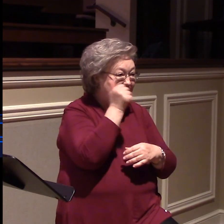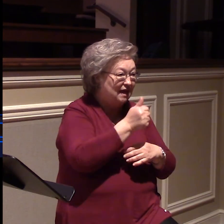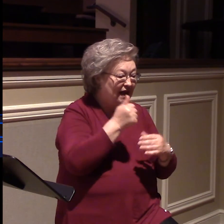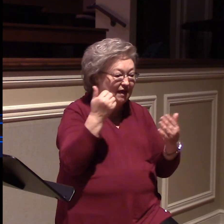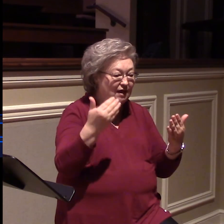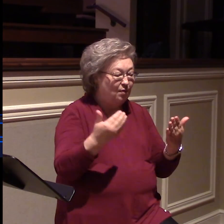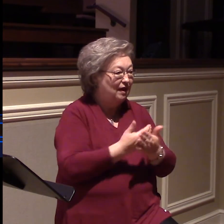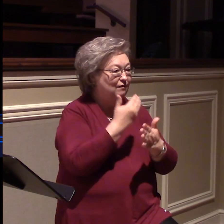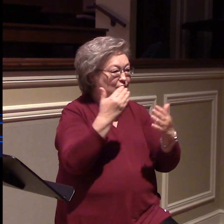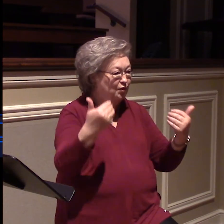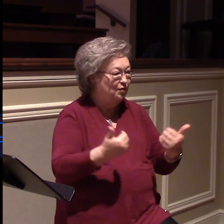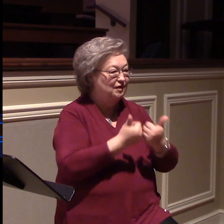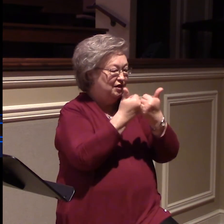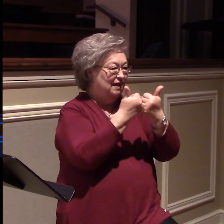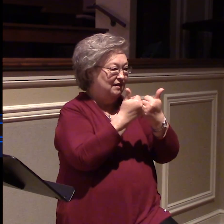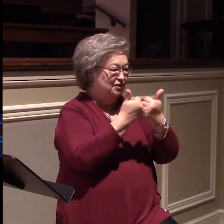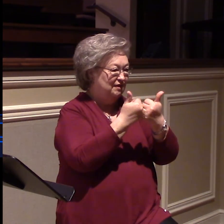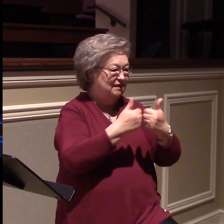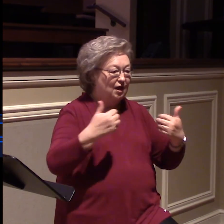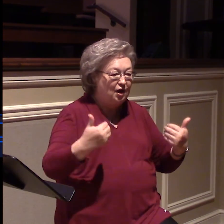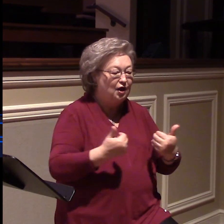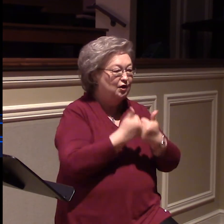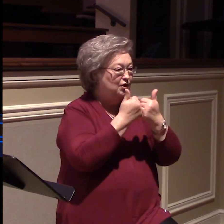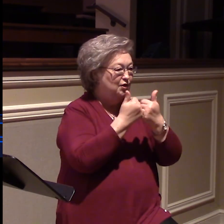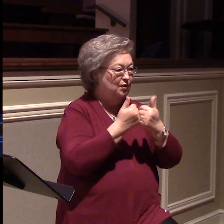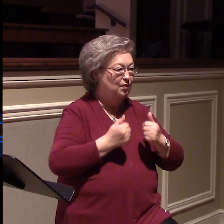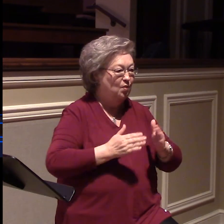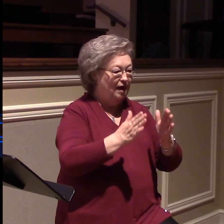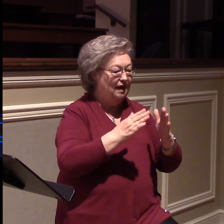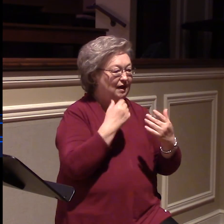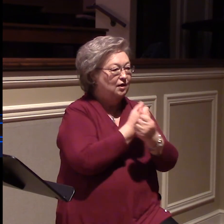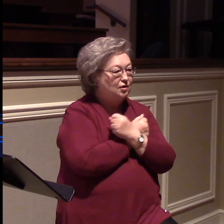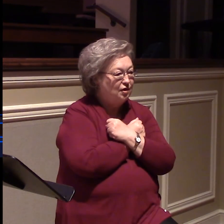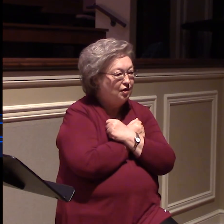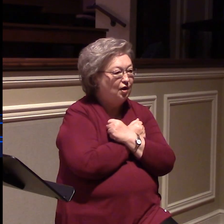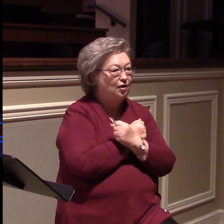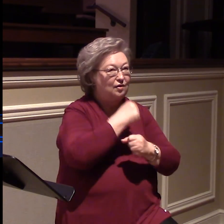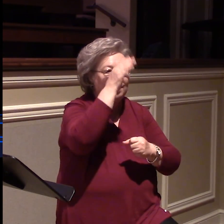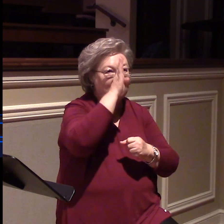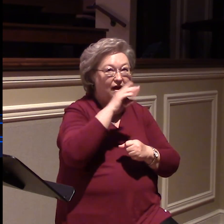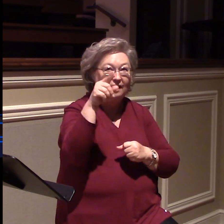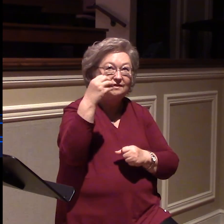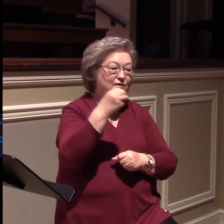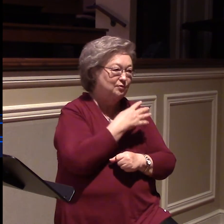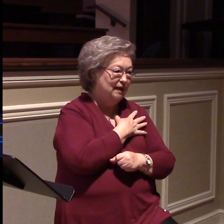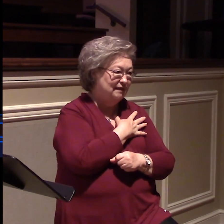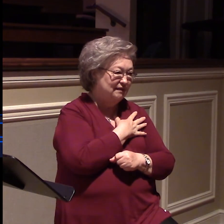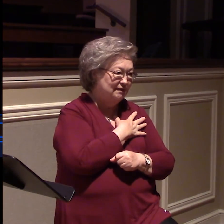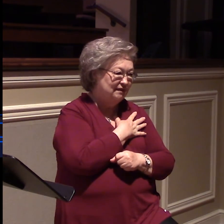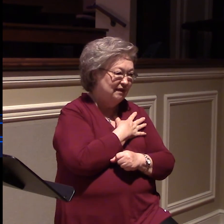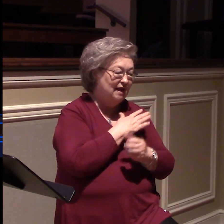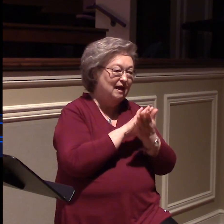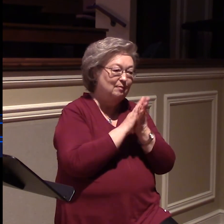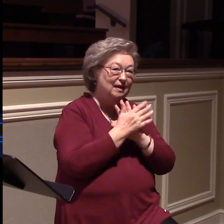context, the theater in which we can learn God's grace. And we can learn what service and servant leadership is all about. This is who